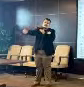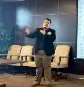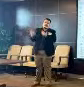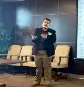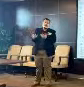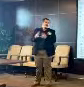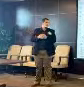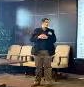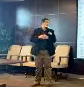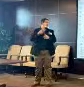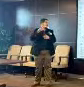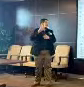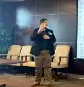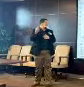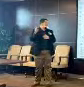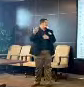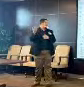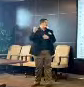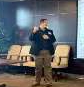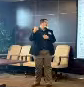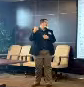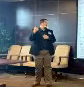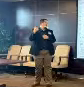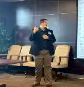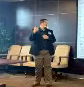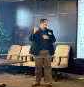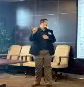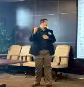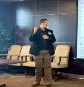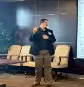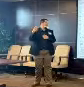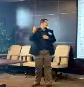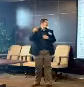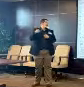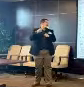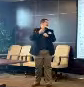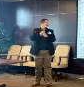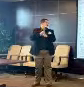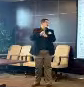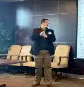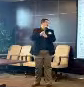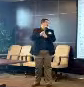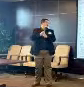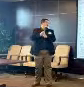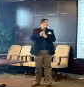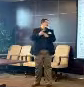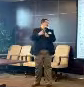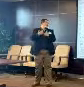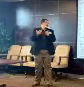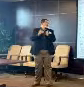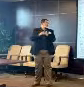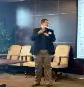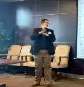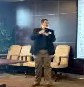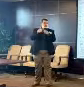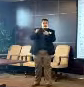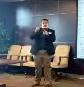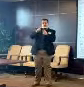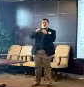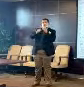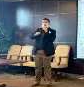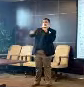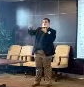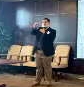we were at 361 back in January the 5th of this year, and again, should be on a trajectory to exceed